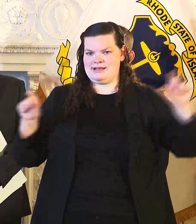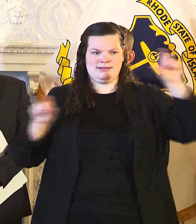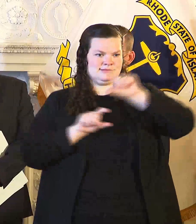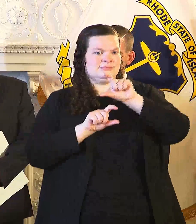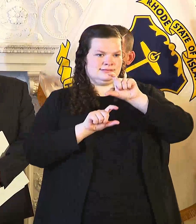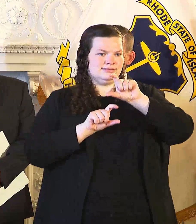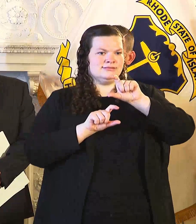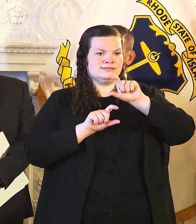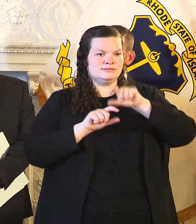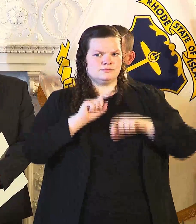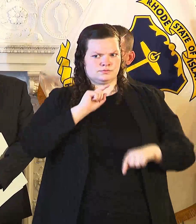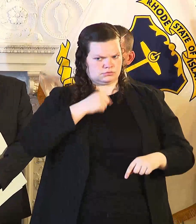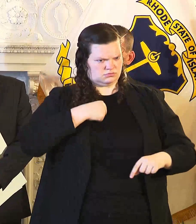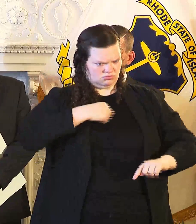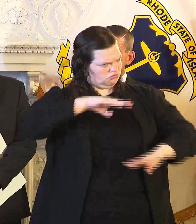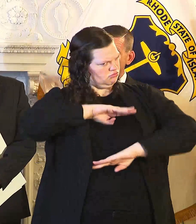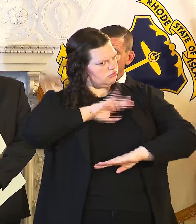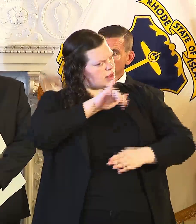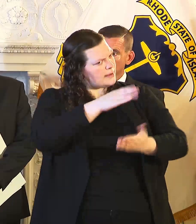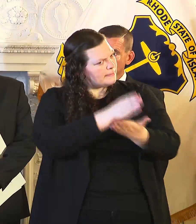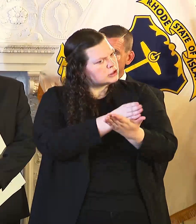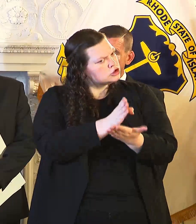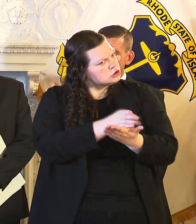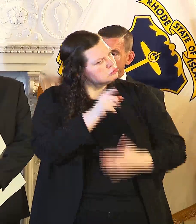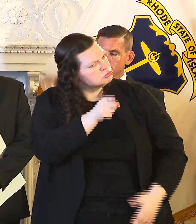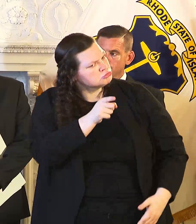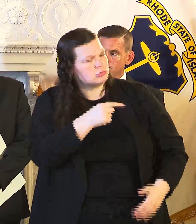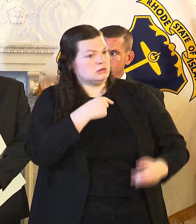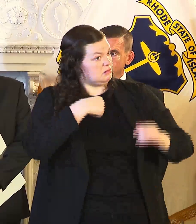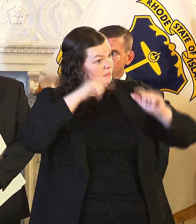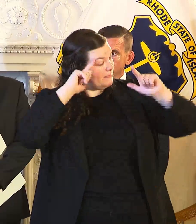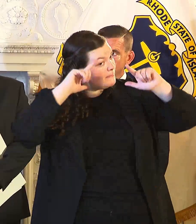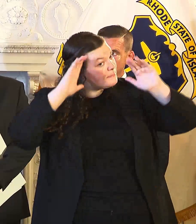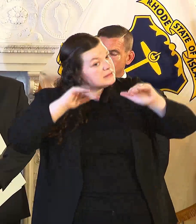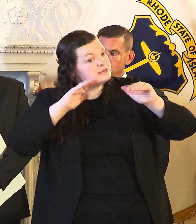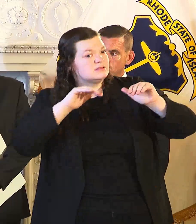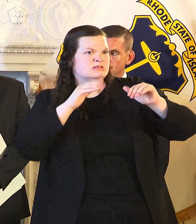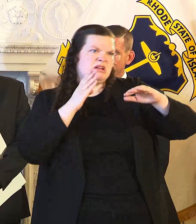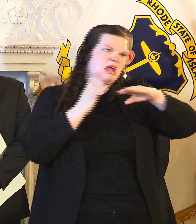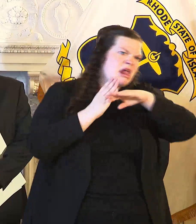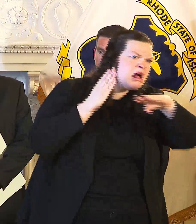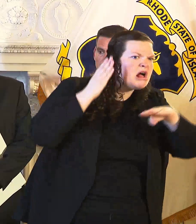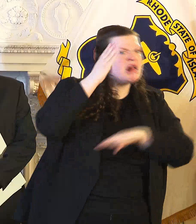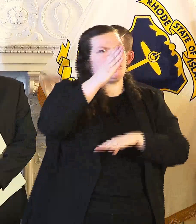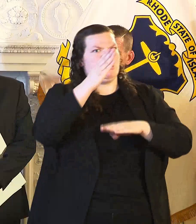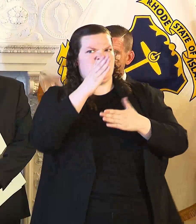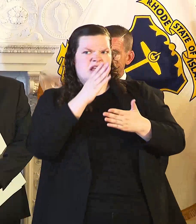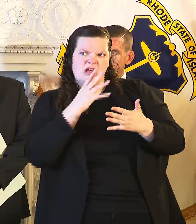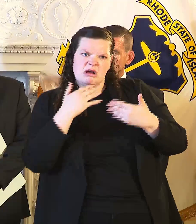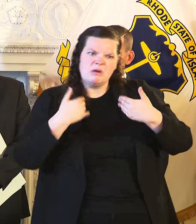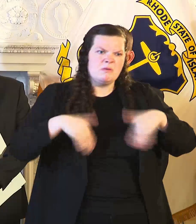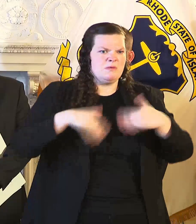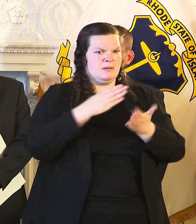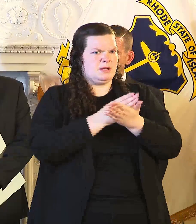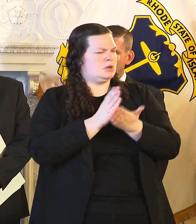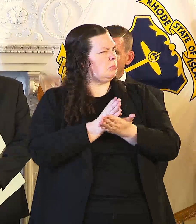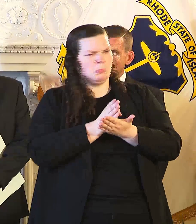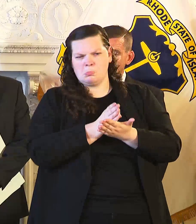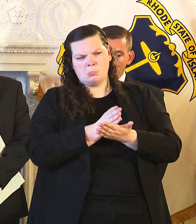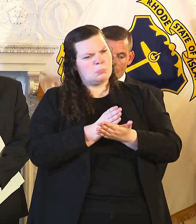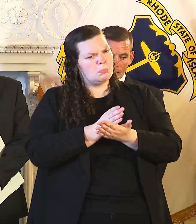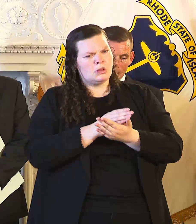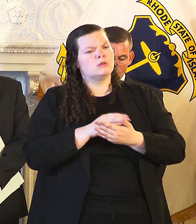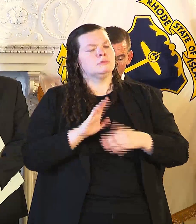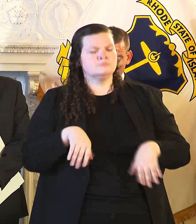we don't expect the need to go over considerably that number. So it's going to be, we're in a